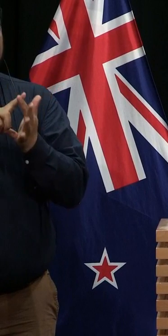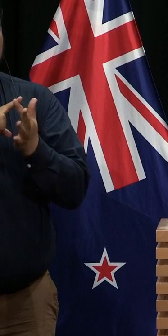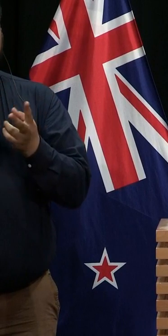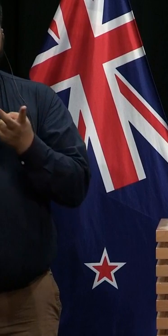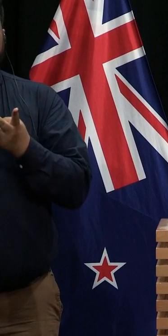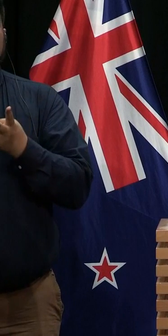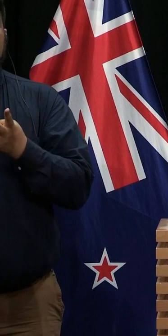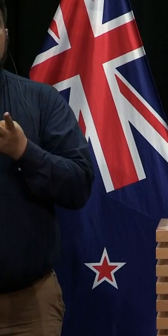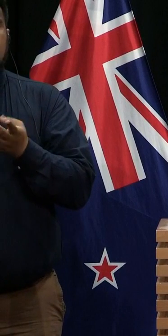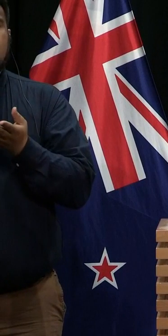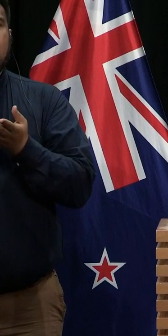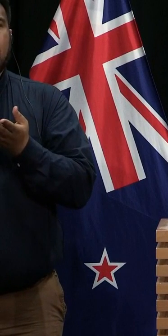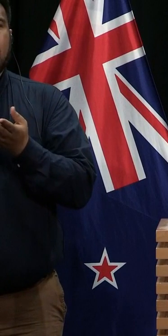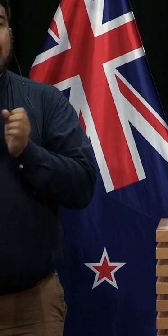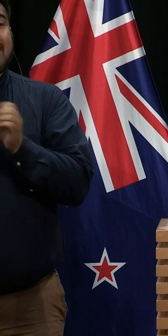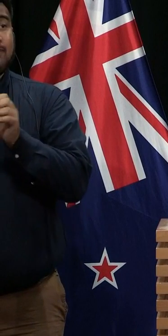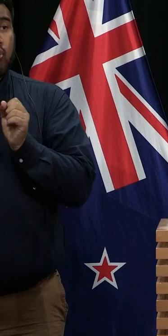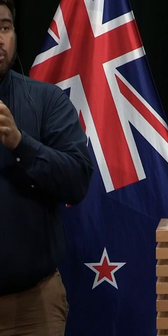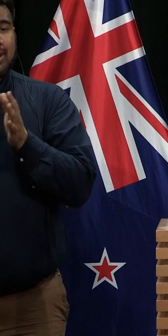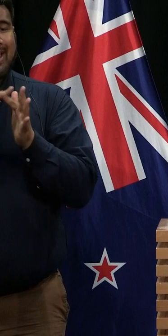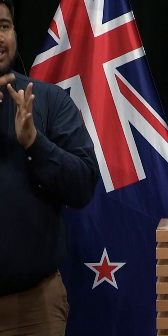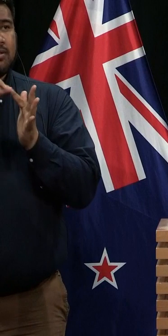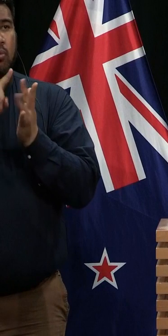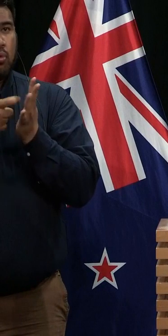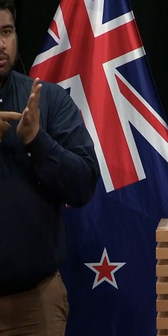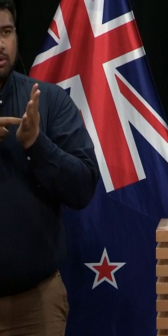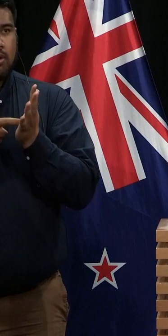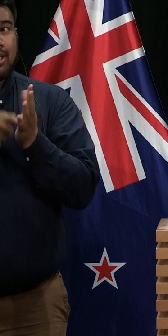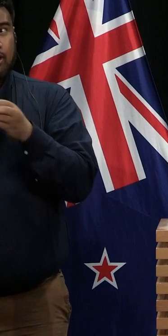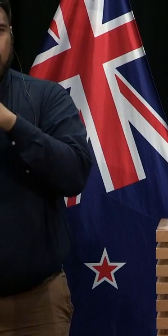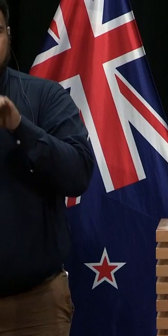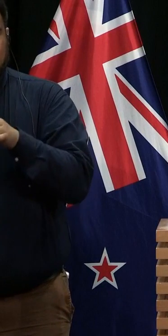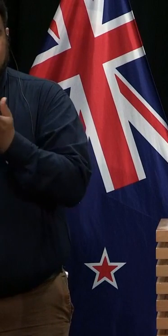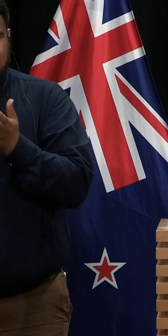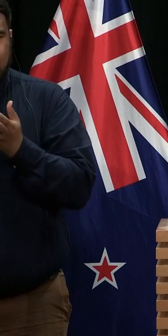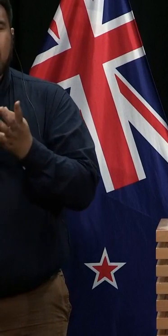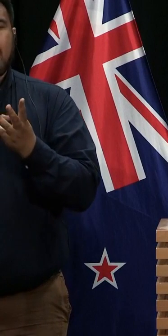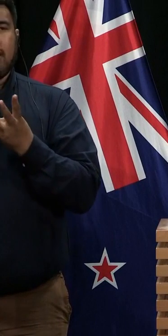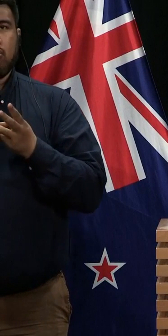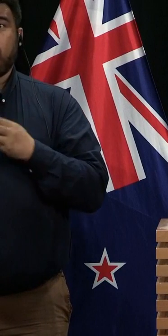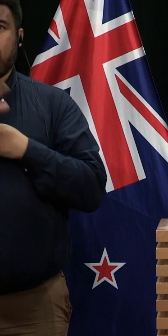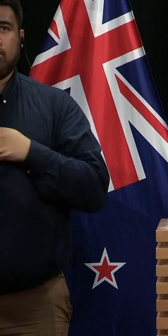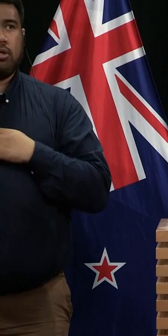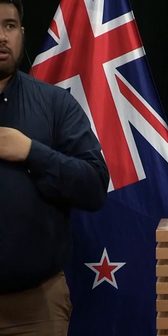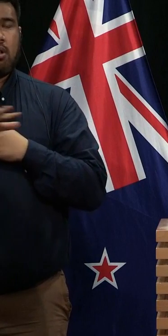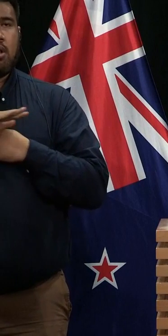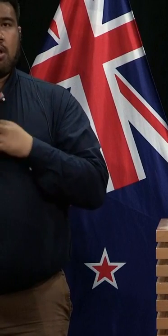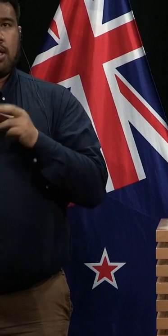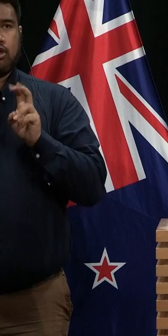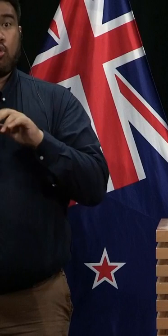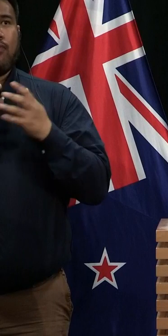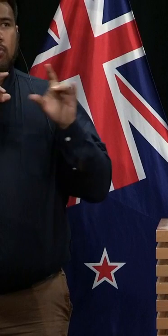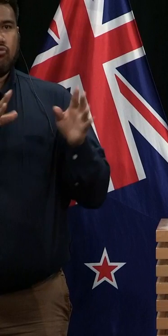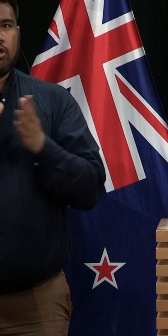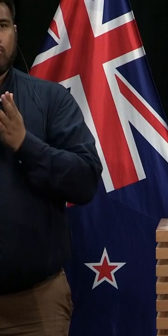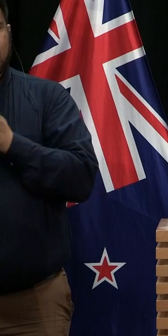exporters moving into the Australian market, so there's some real positives there to talk about too, and just regional issues, no question, issues of regional